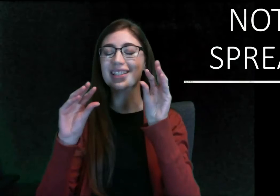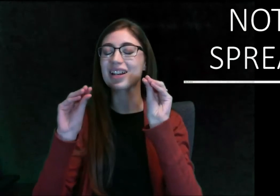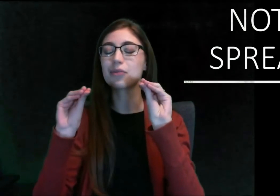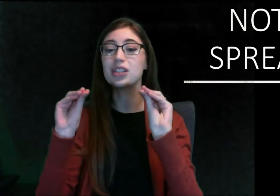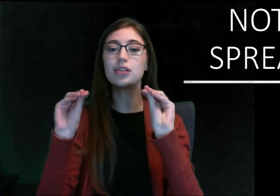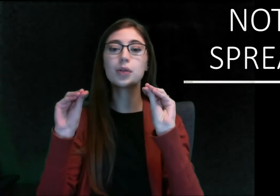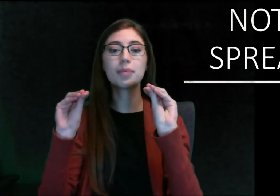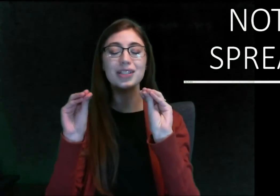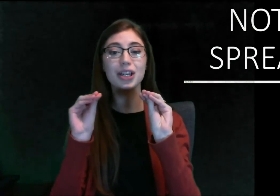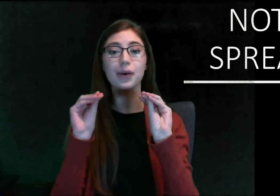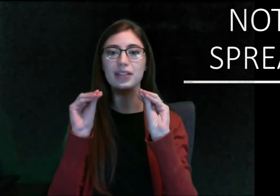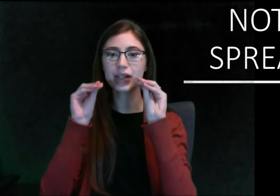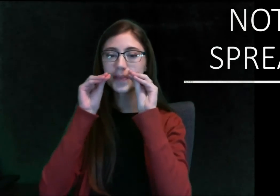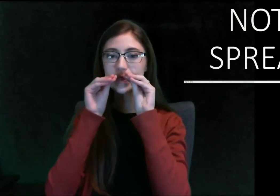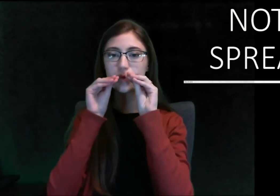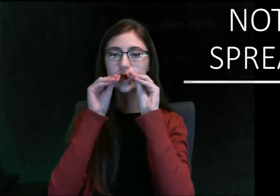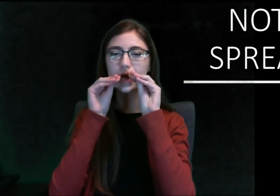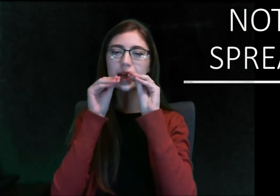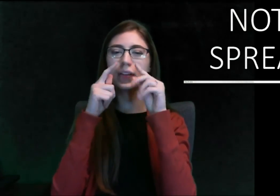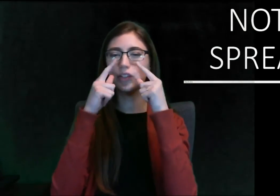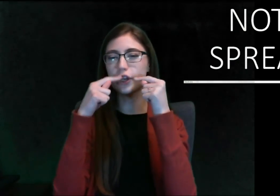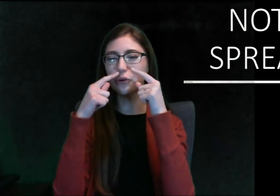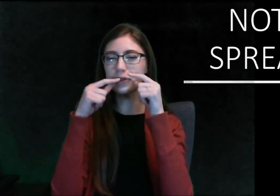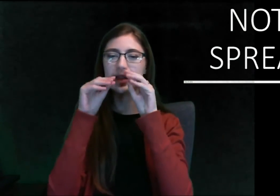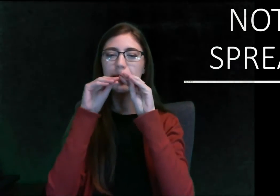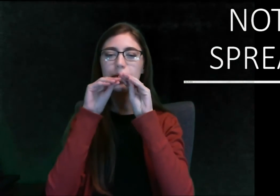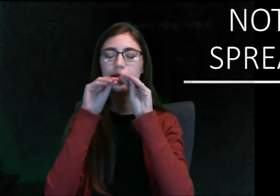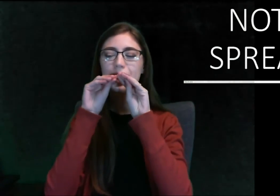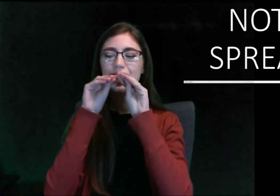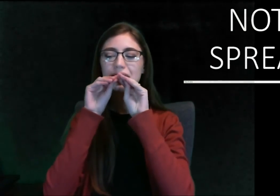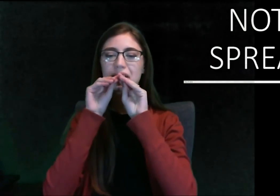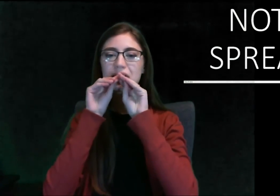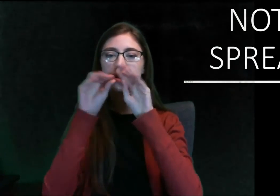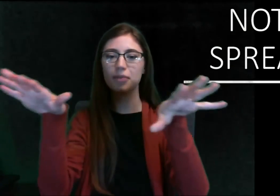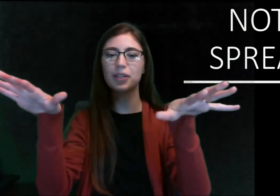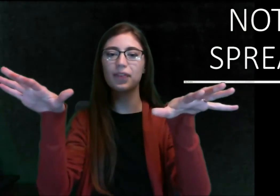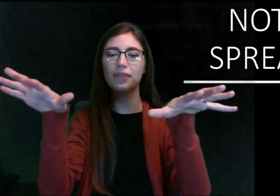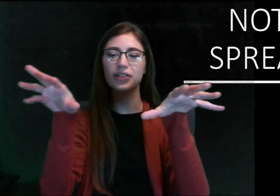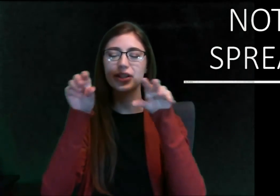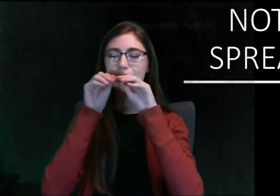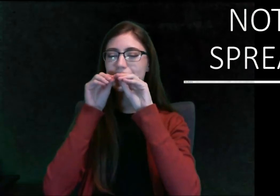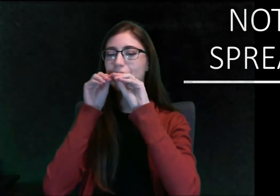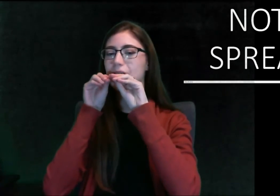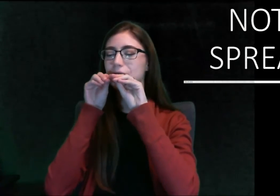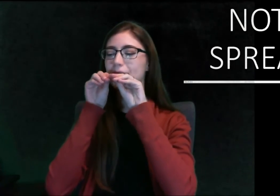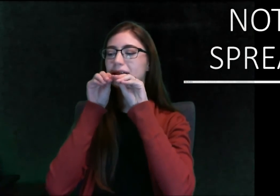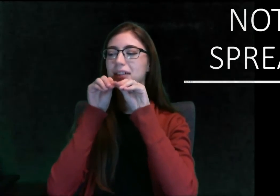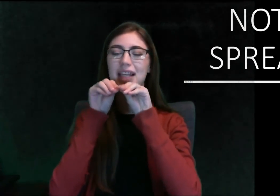start with 2 pinched O handshakes, put them kind of at your nose and mouth, and then turn them into 5 hand shapes going out from there, like you